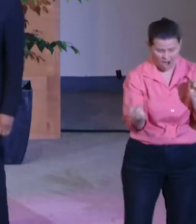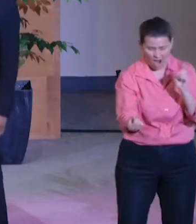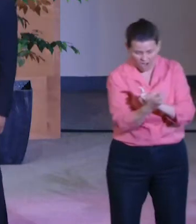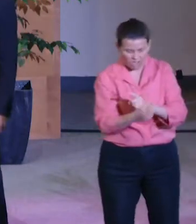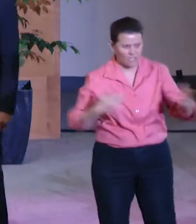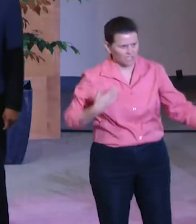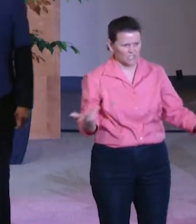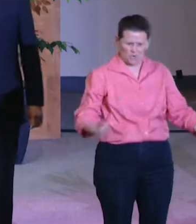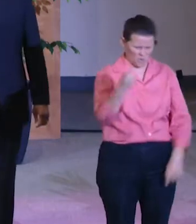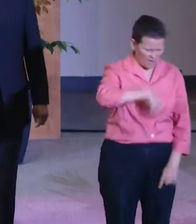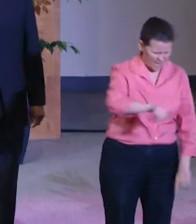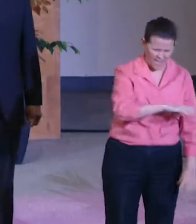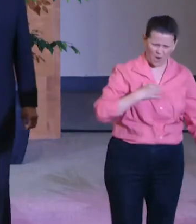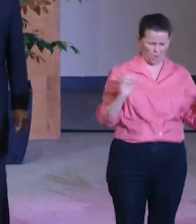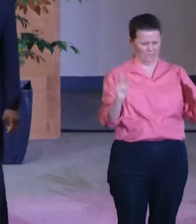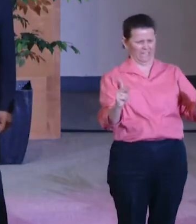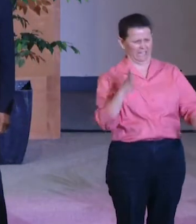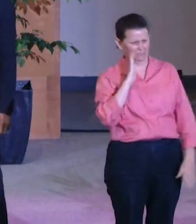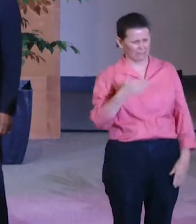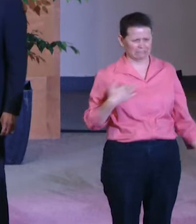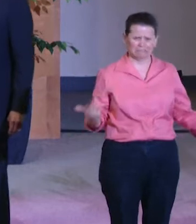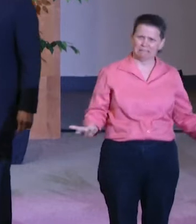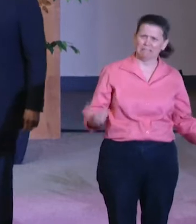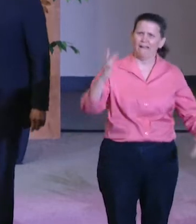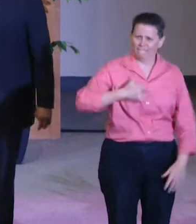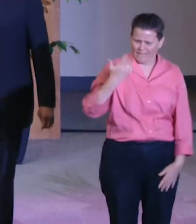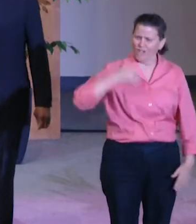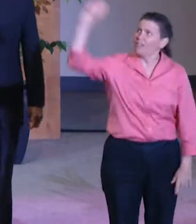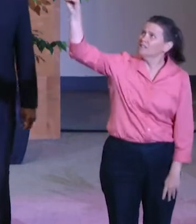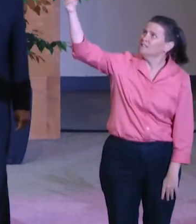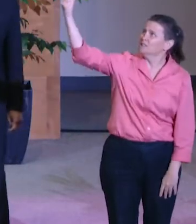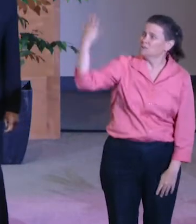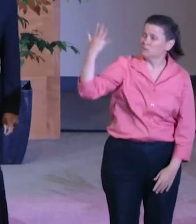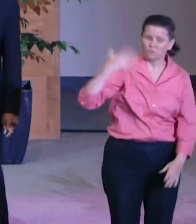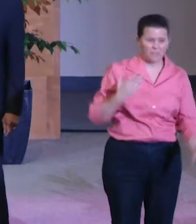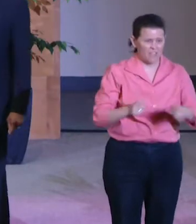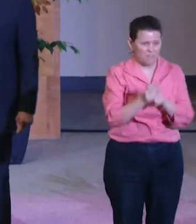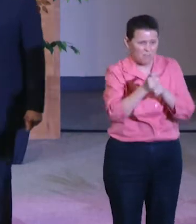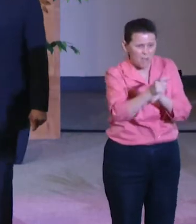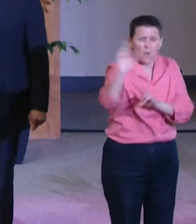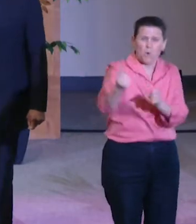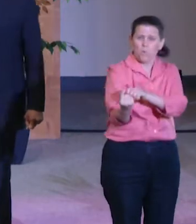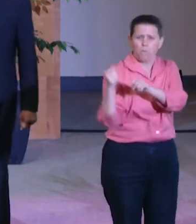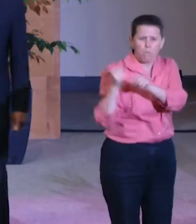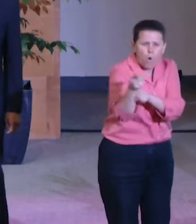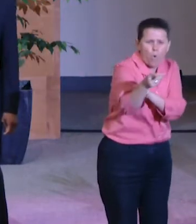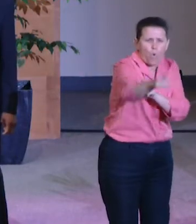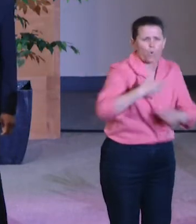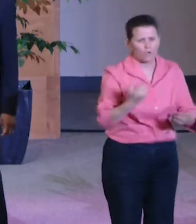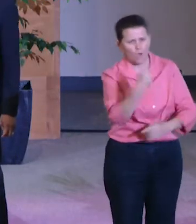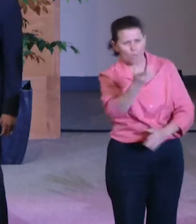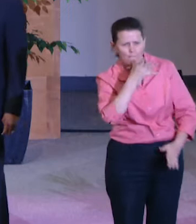One day I can feel the sun shining, next day a bullet can leave a mama crying. Will